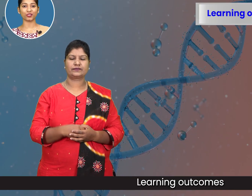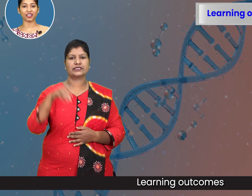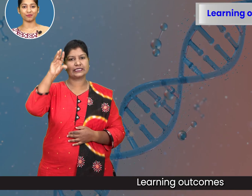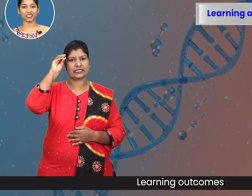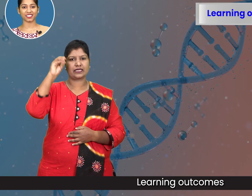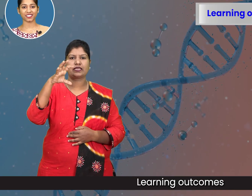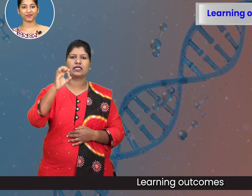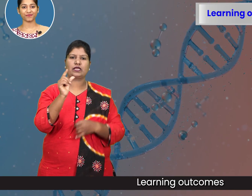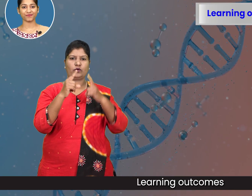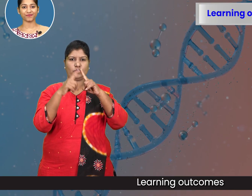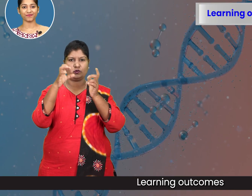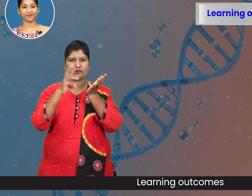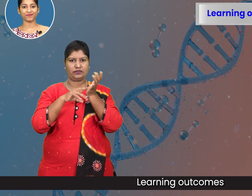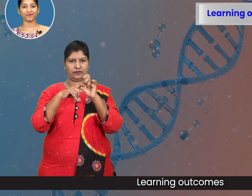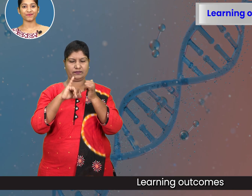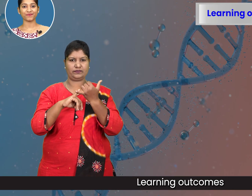Learning outcomes.